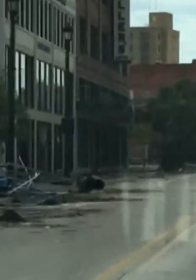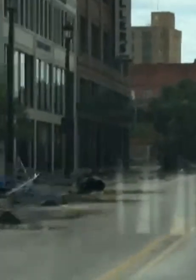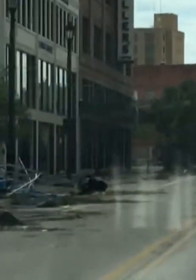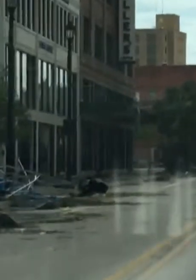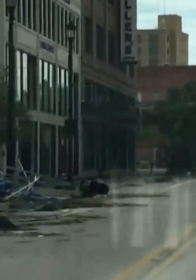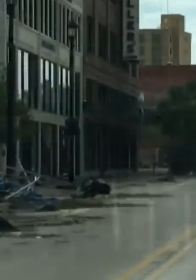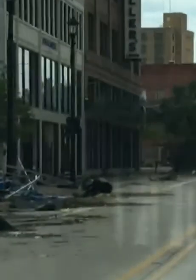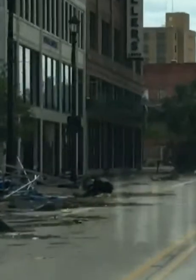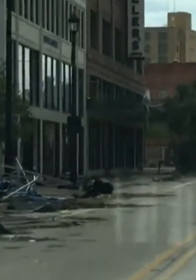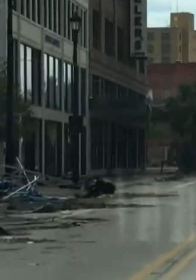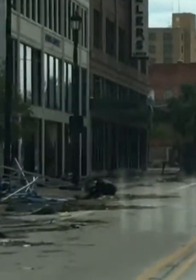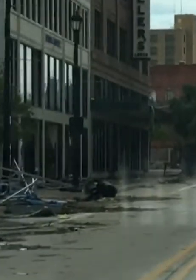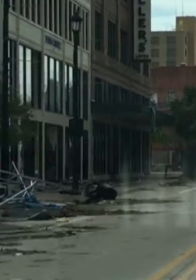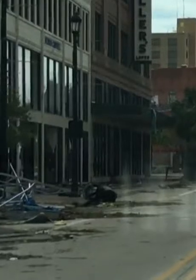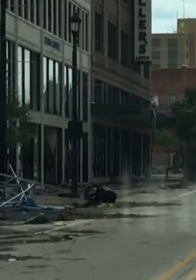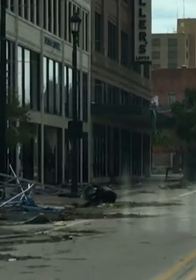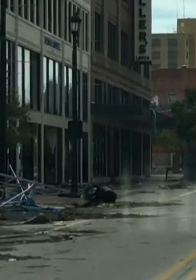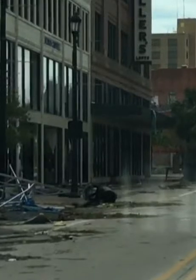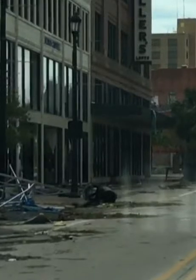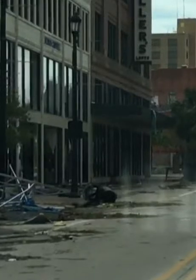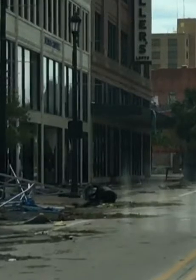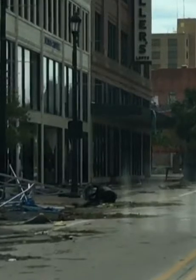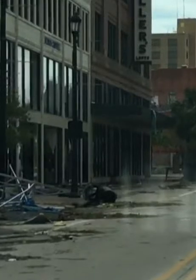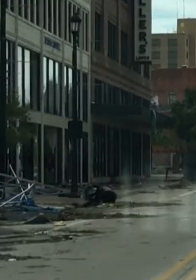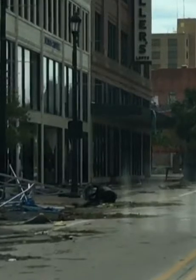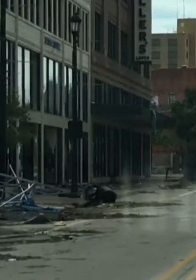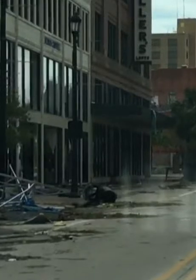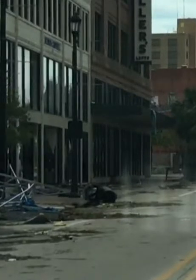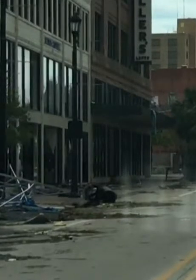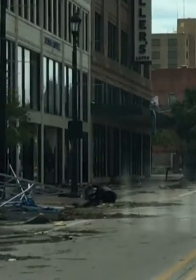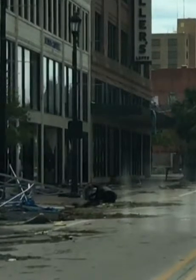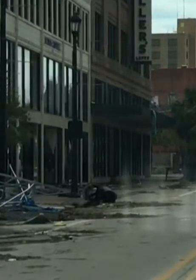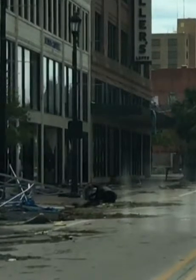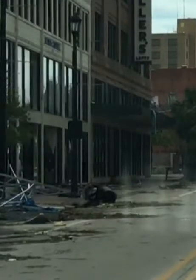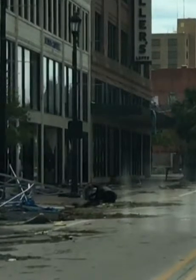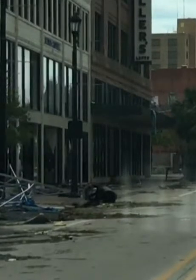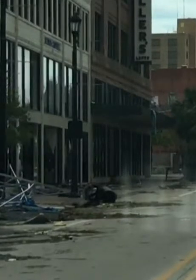hurricane. To our